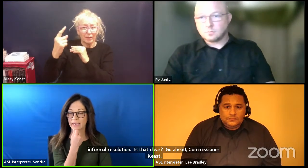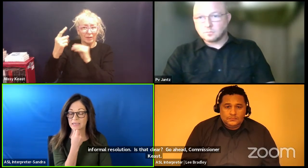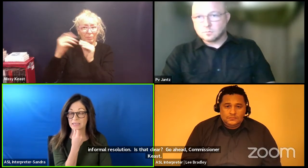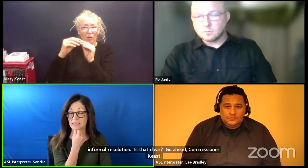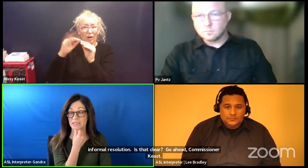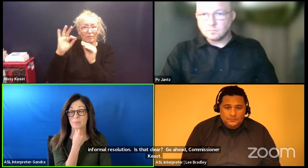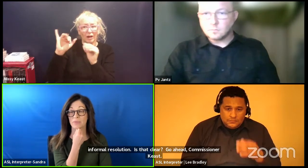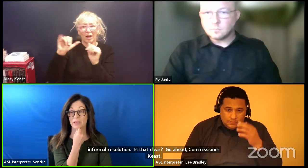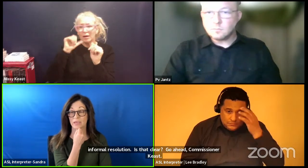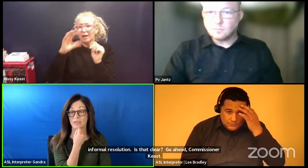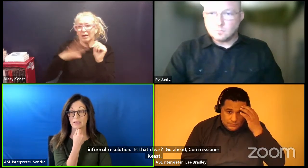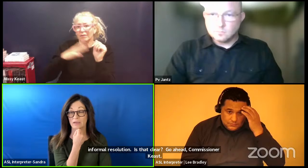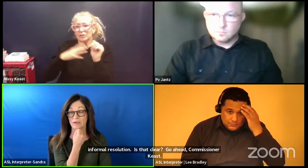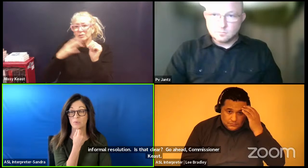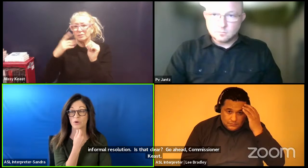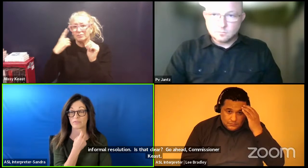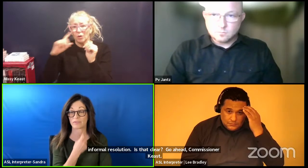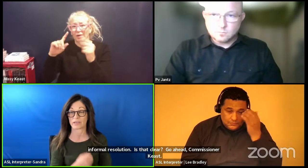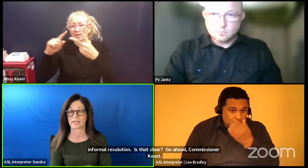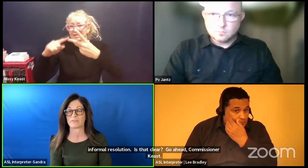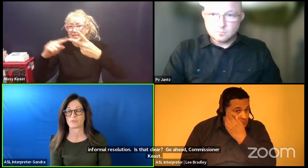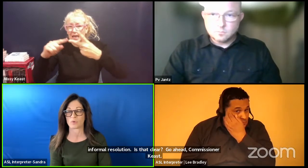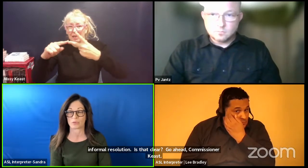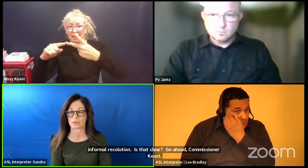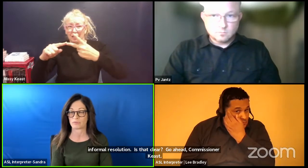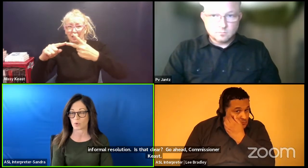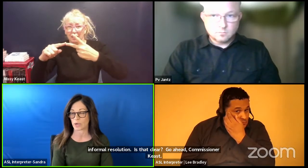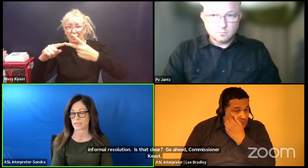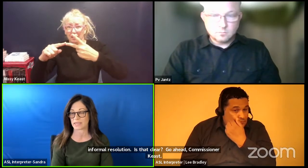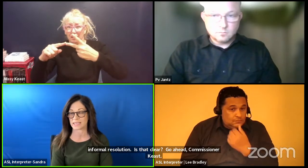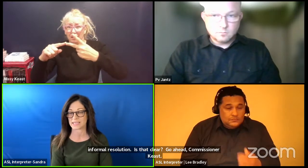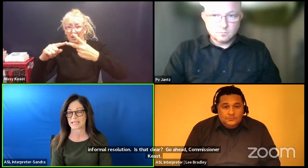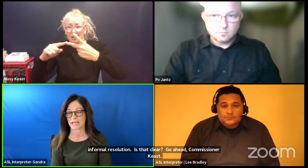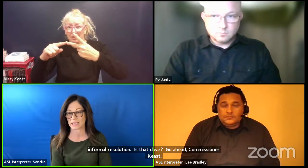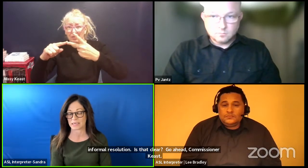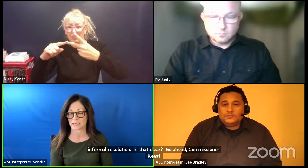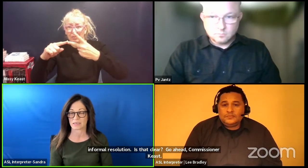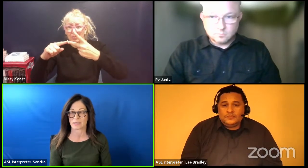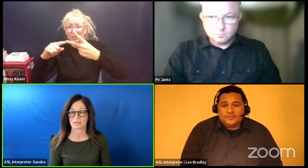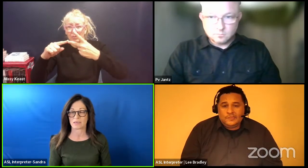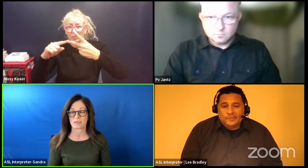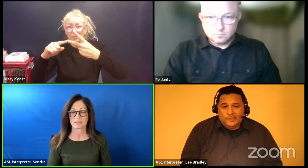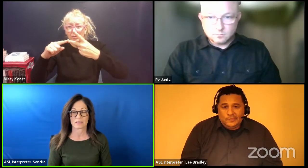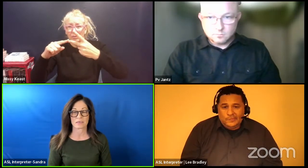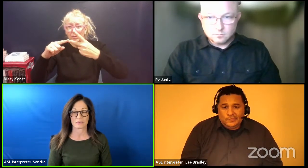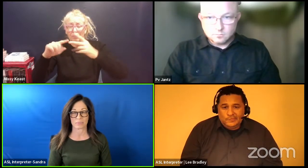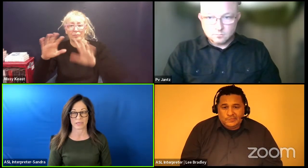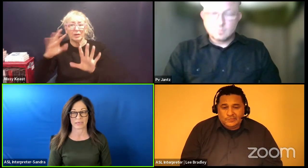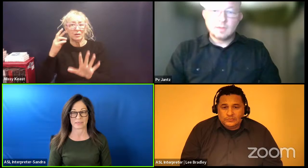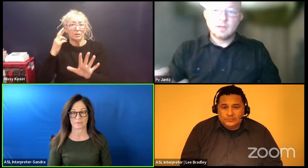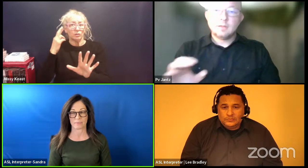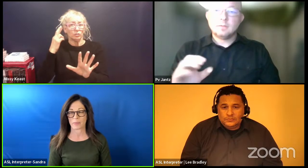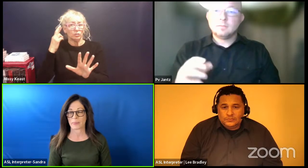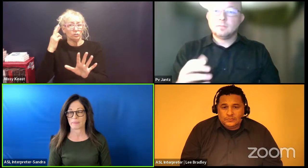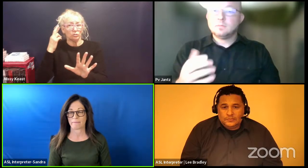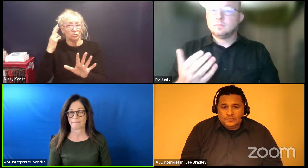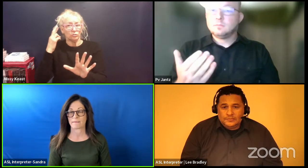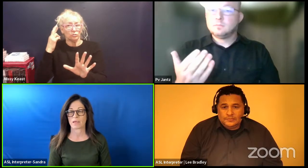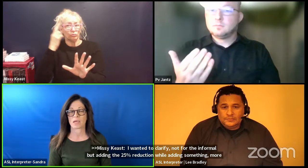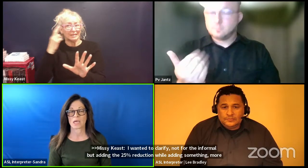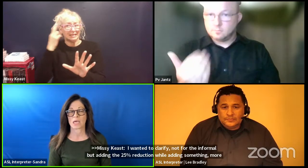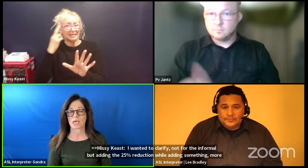while adding something more of an informal for the second complaint.